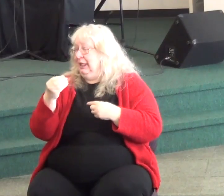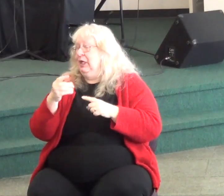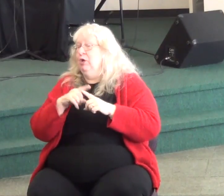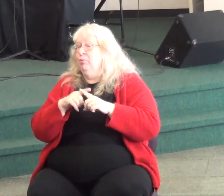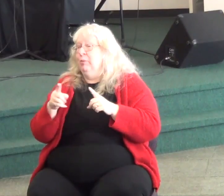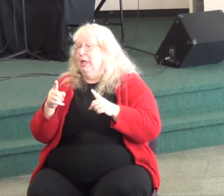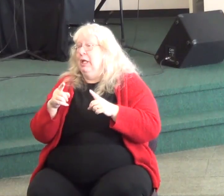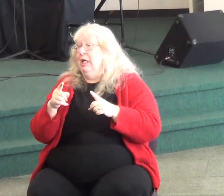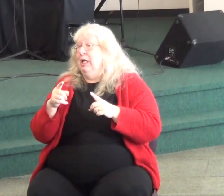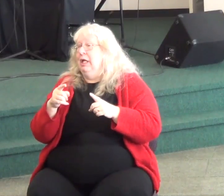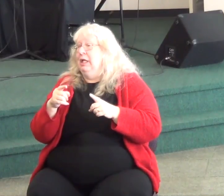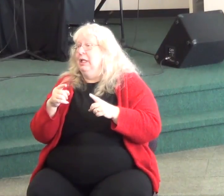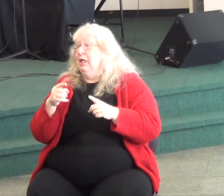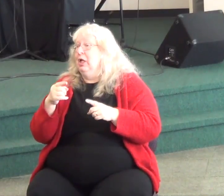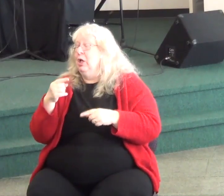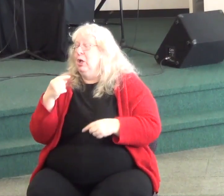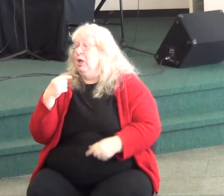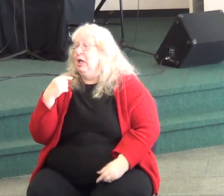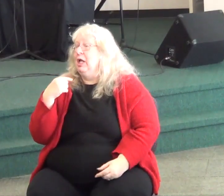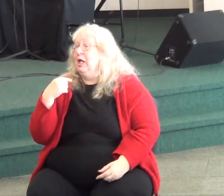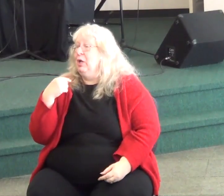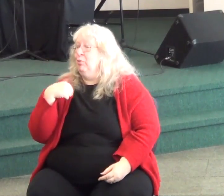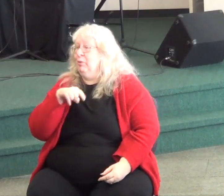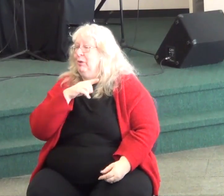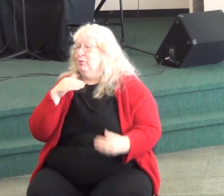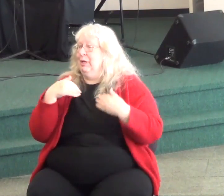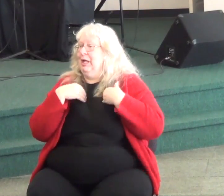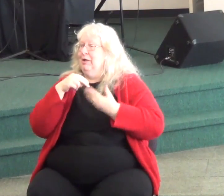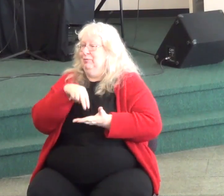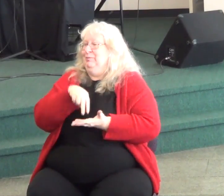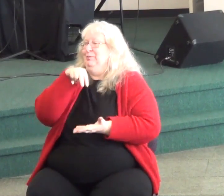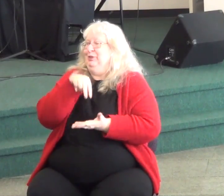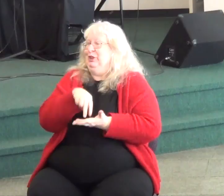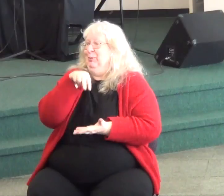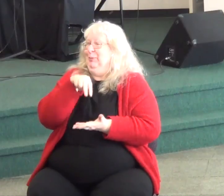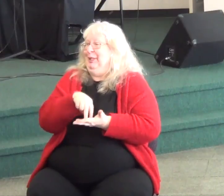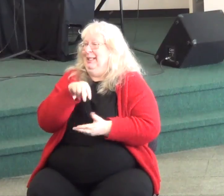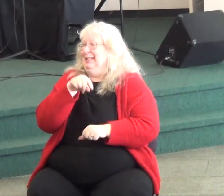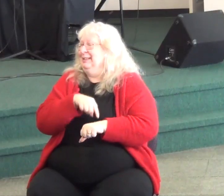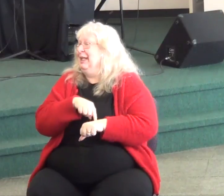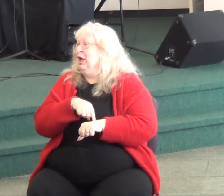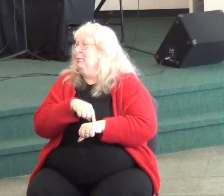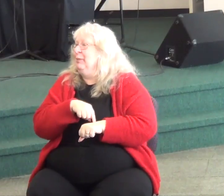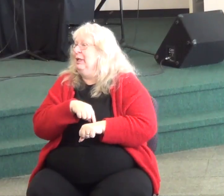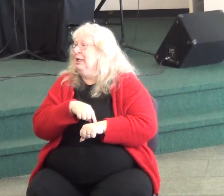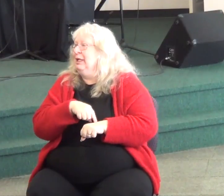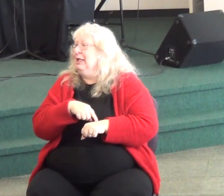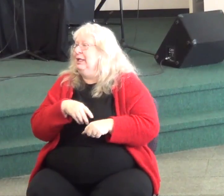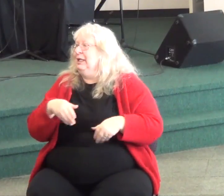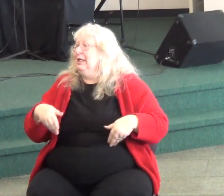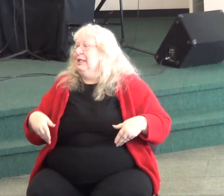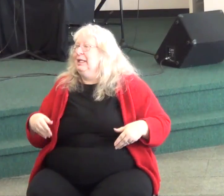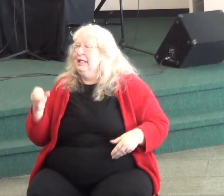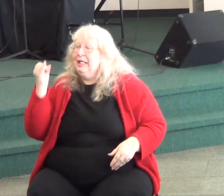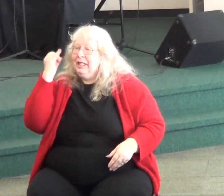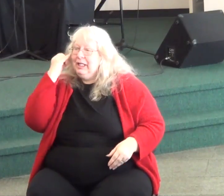need to know, and I need your parents' permission. And that's it. So there may be a chance for Jesus to heal somebody.